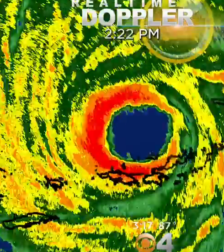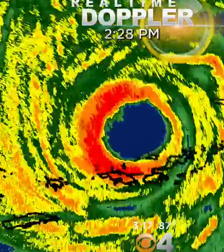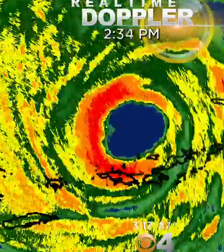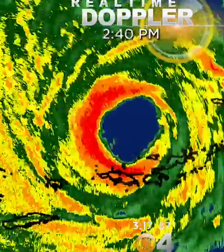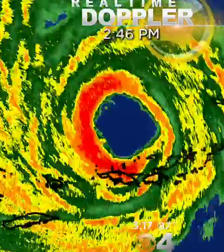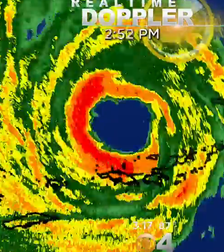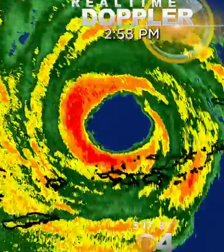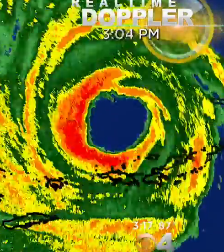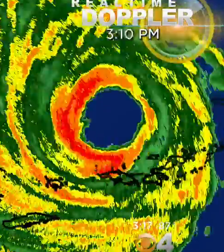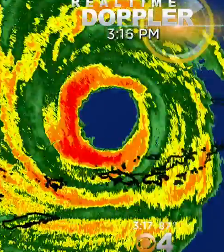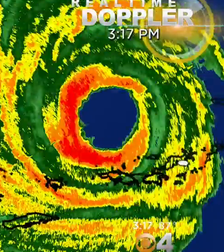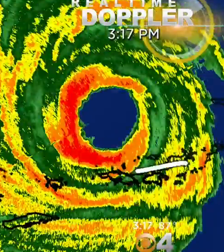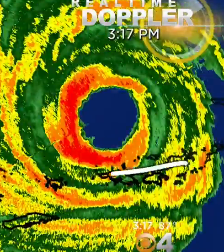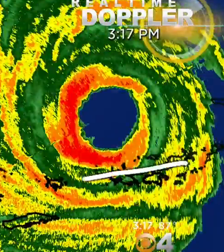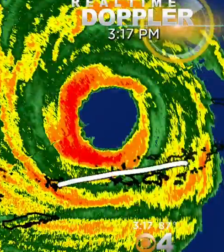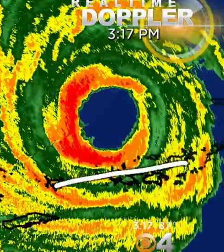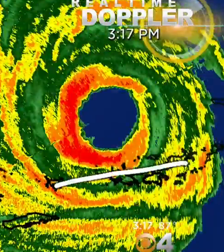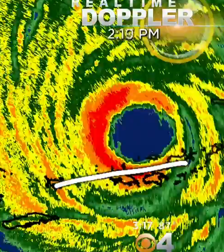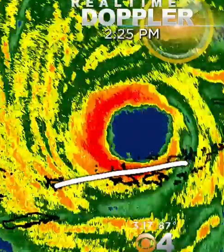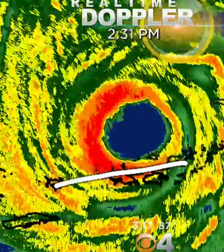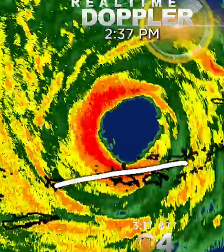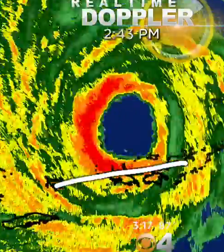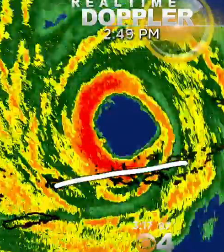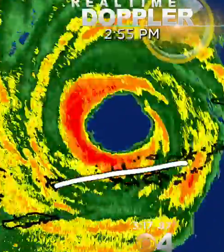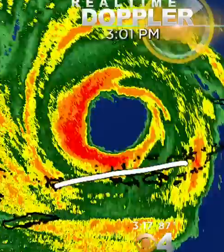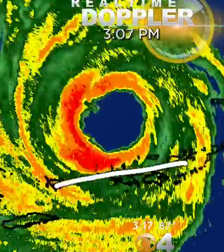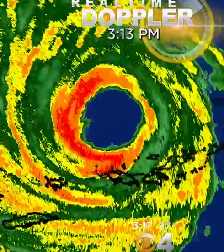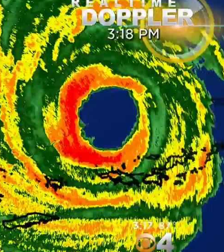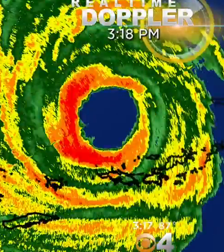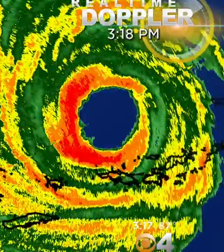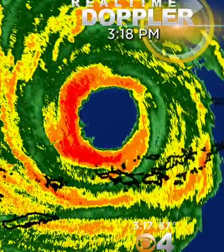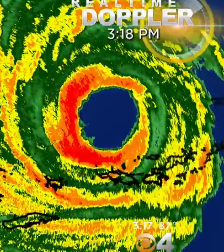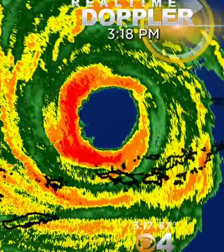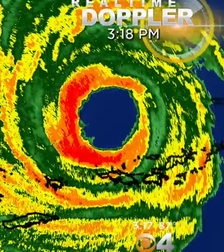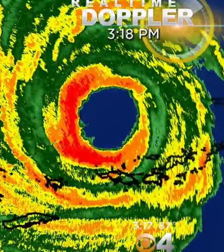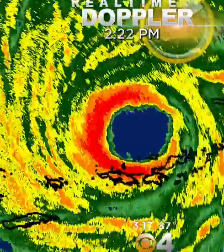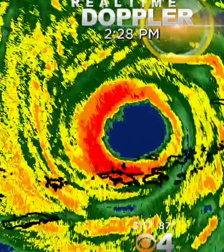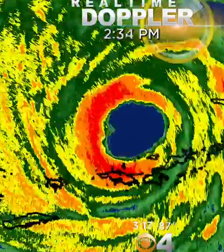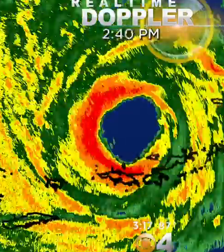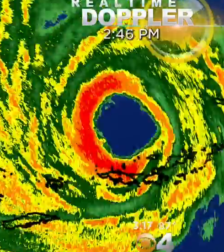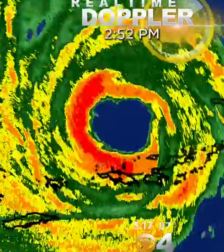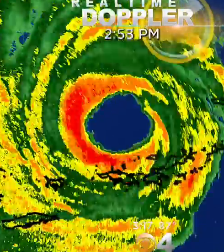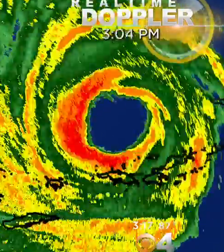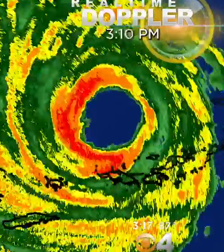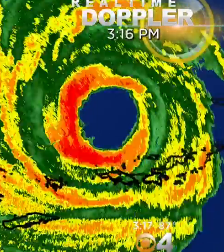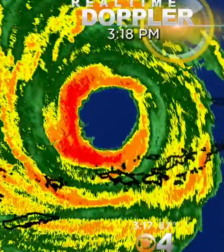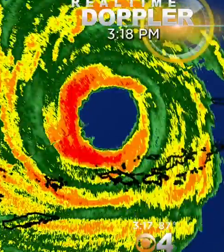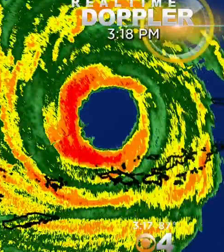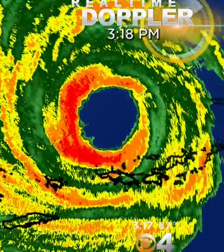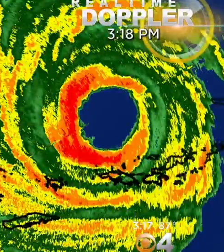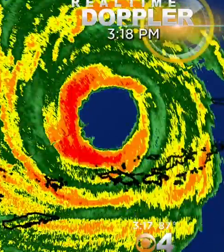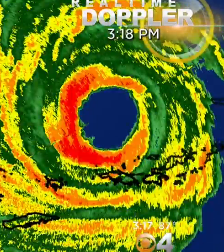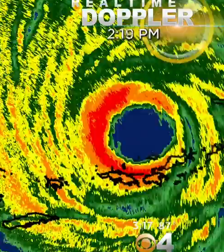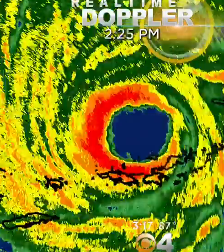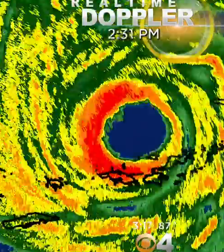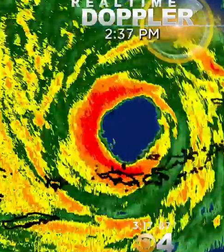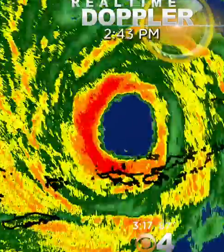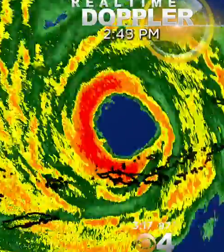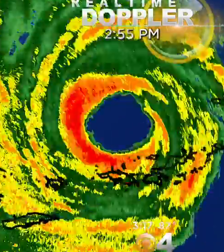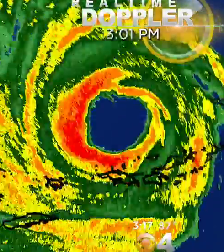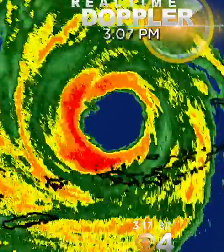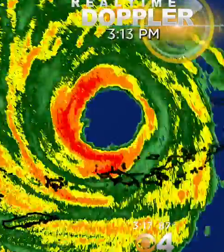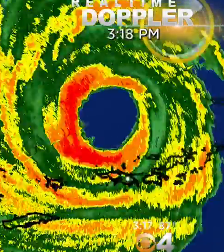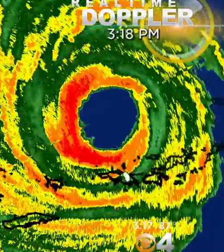eye wall just skimming the northern islands right there. There is San Juan. It's going to be a very close